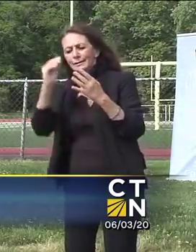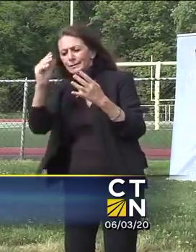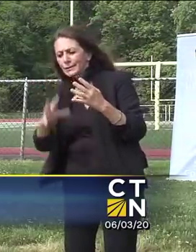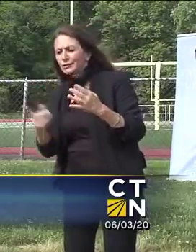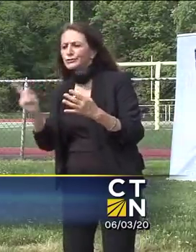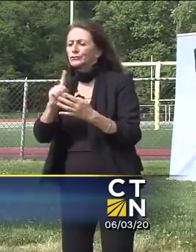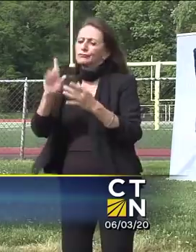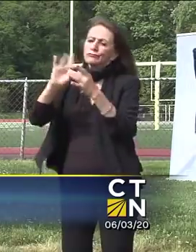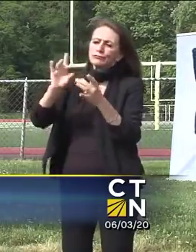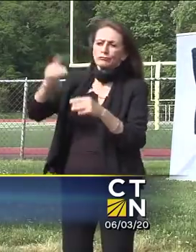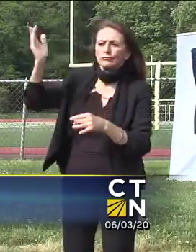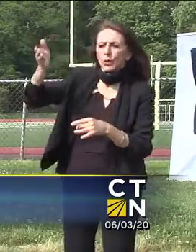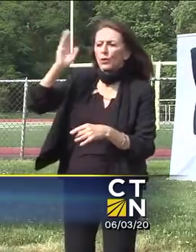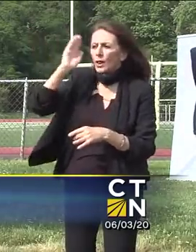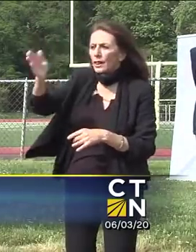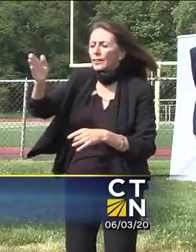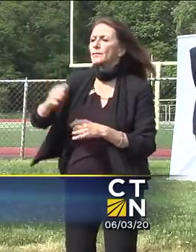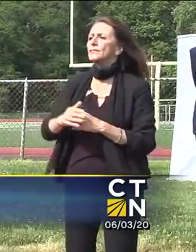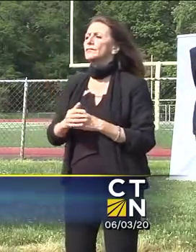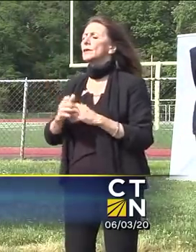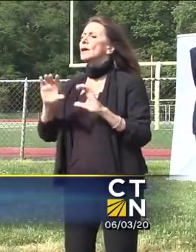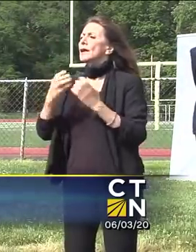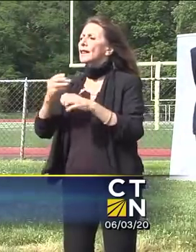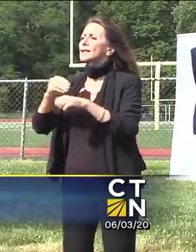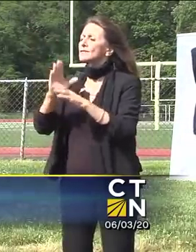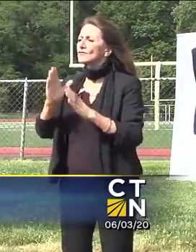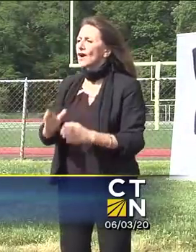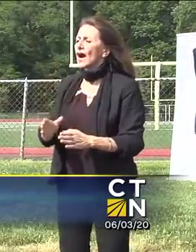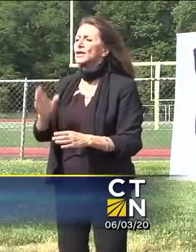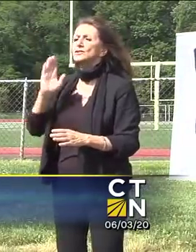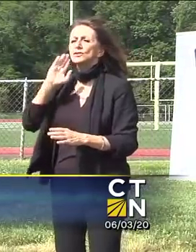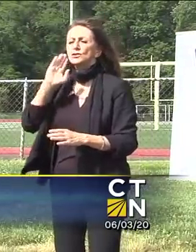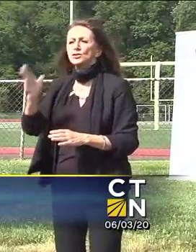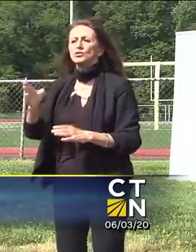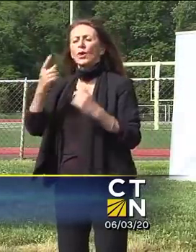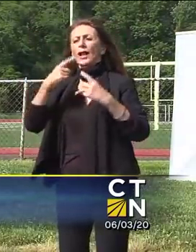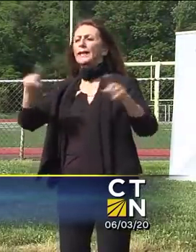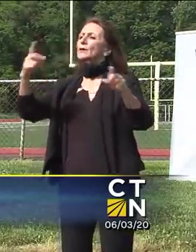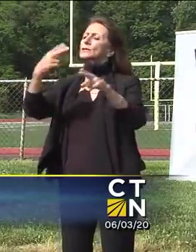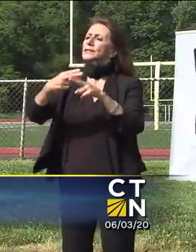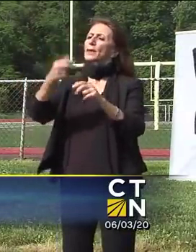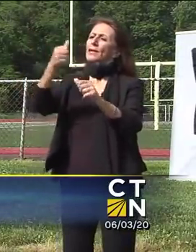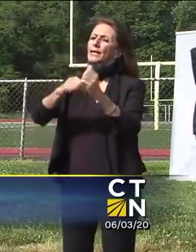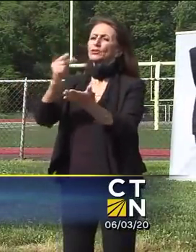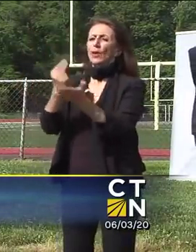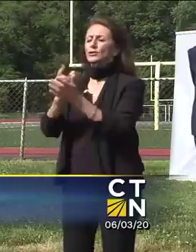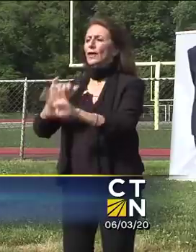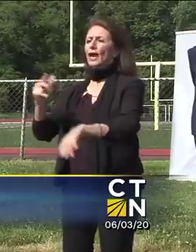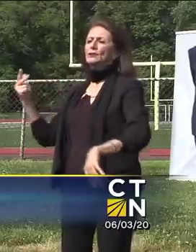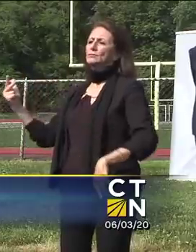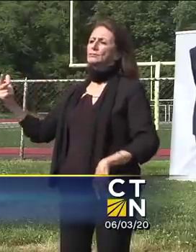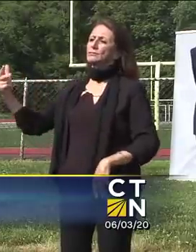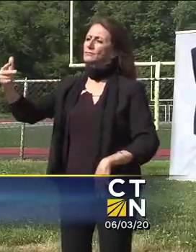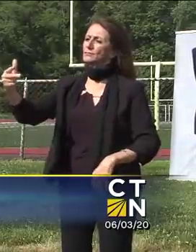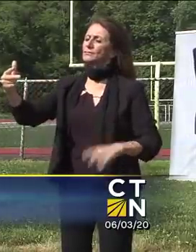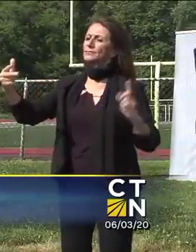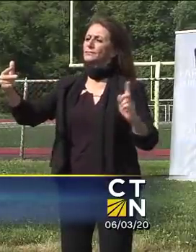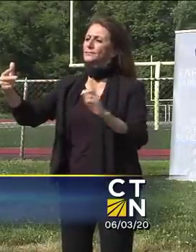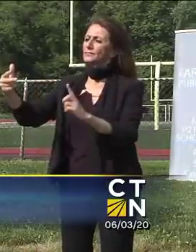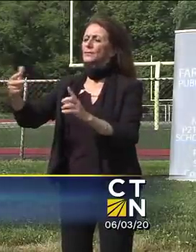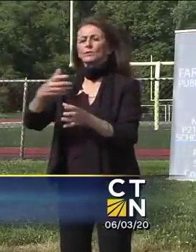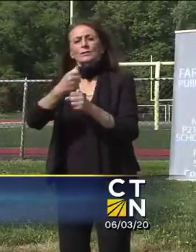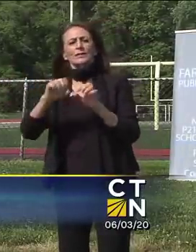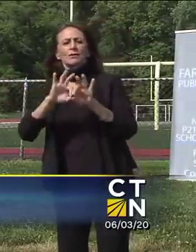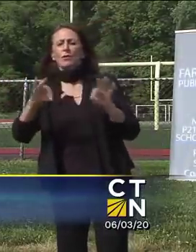teacher, and student speakers. Class advisors will call the name of each graduate, and that vehicle will be directed to receive